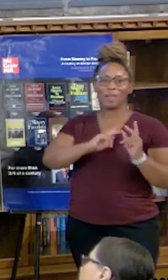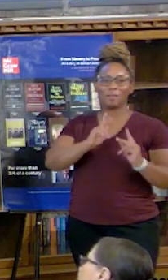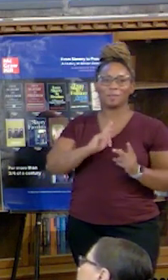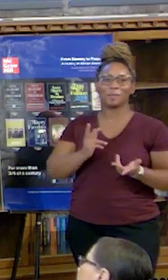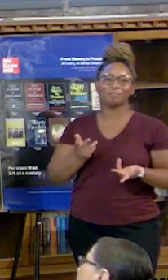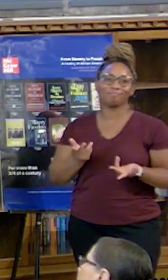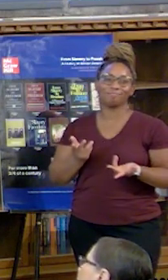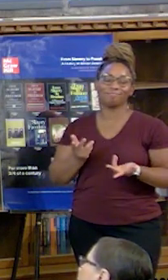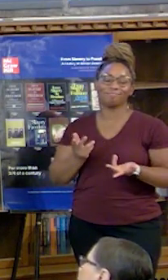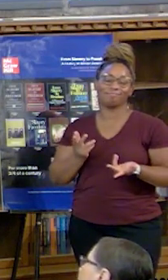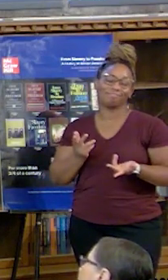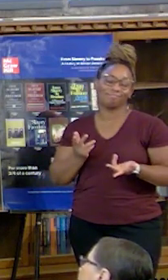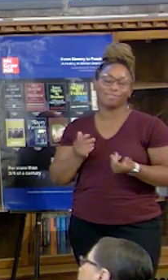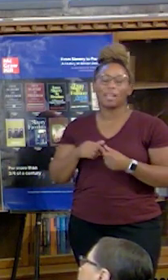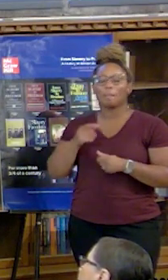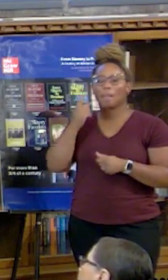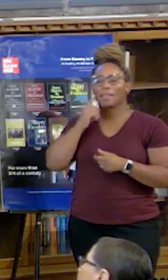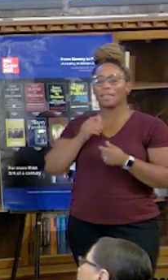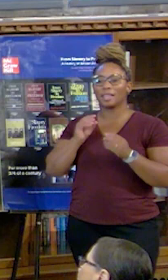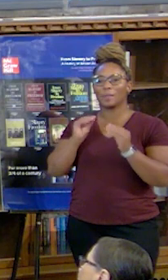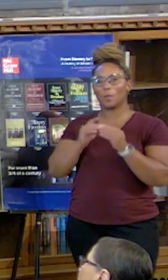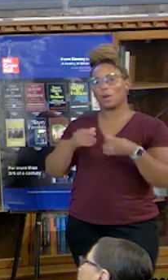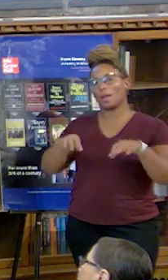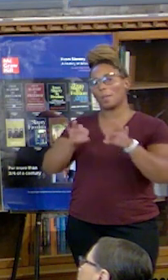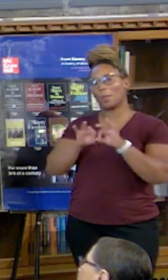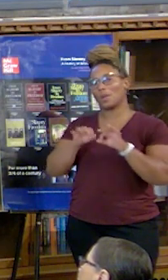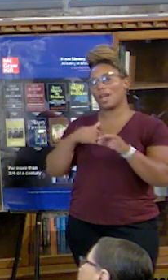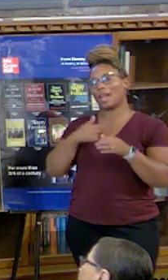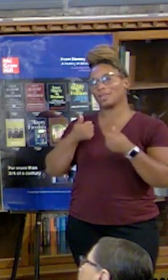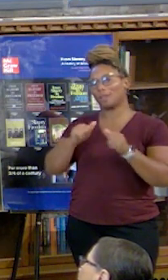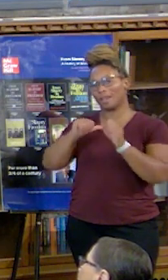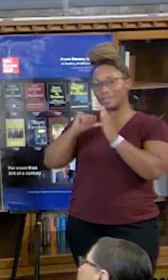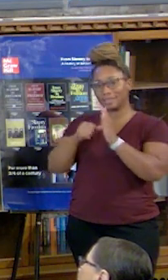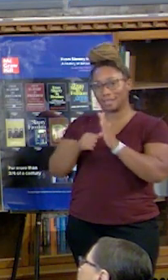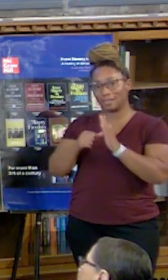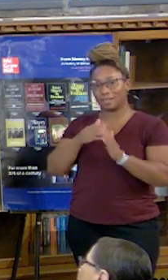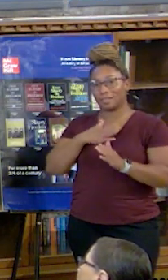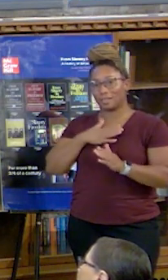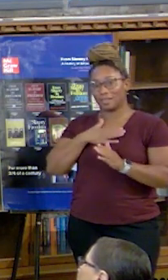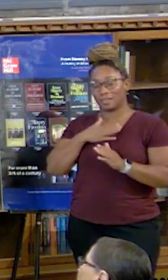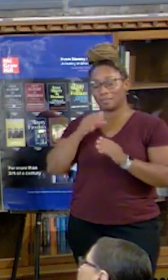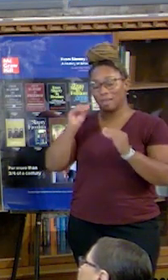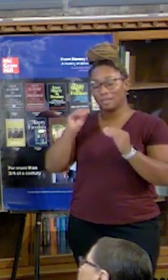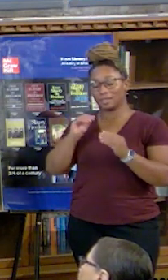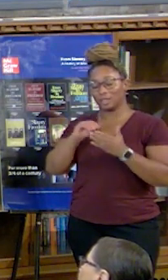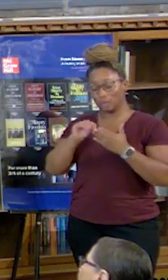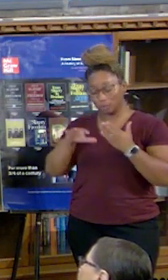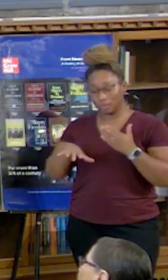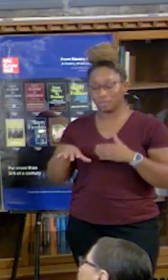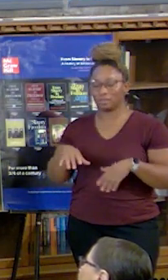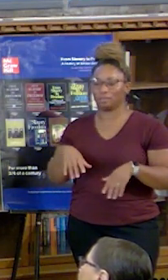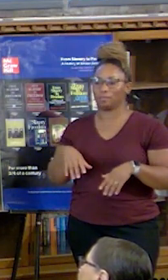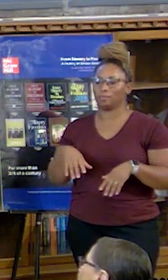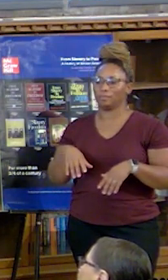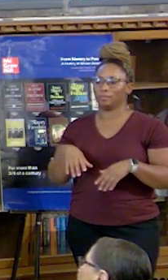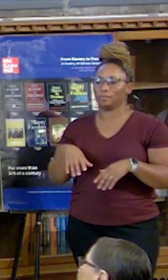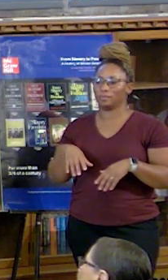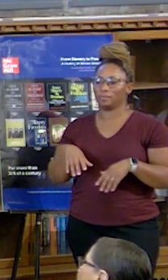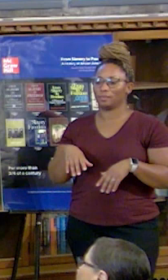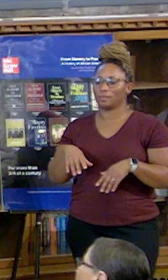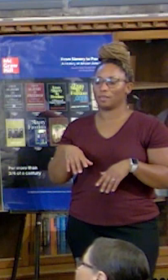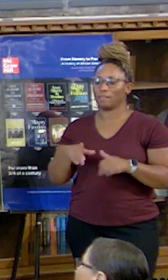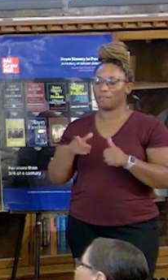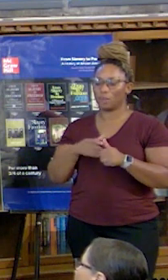perhaps but I think more importantly one of the things I I try to stress to myo is the first thing I do is